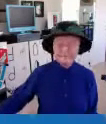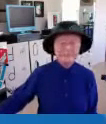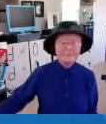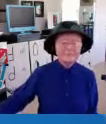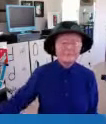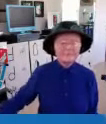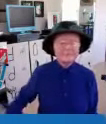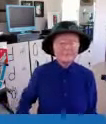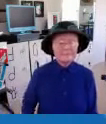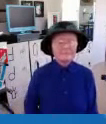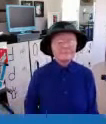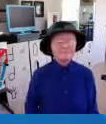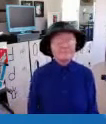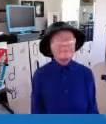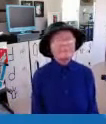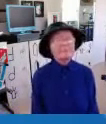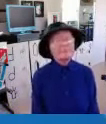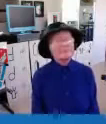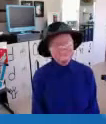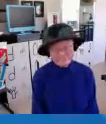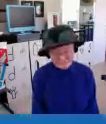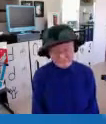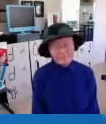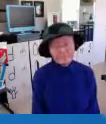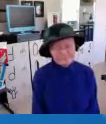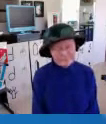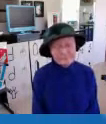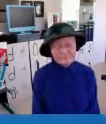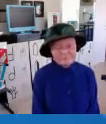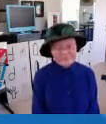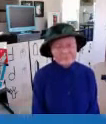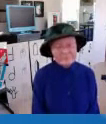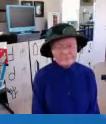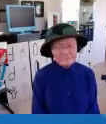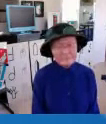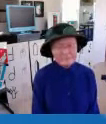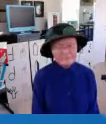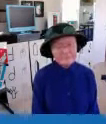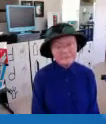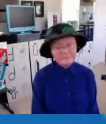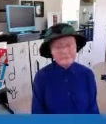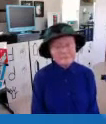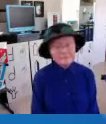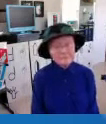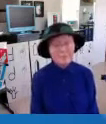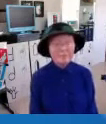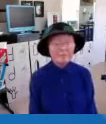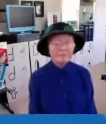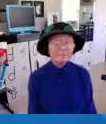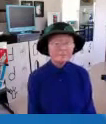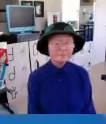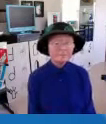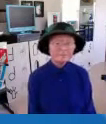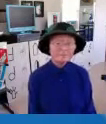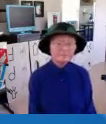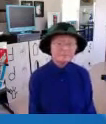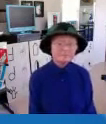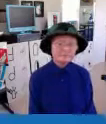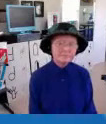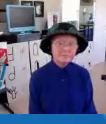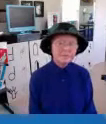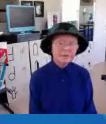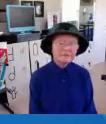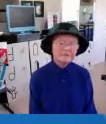the internet access is very difficult, and there's other countries that also have difficult access. So Susel, we're hoping, could be